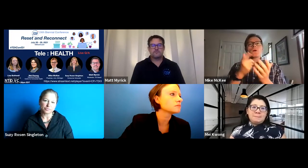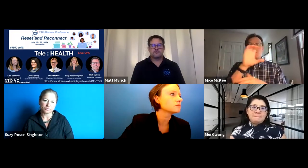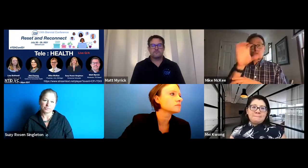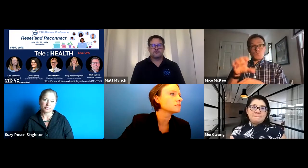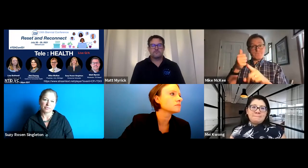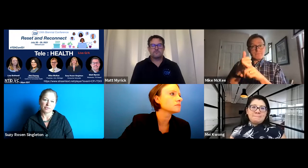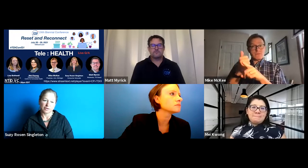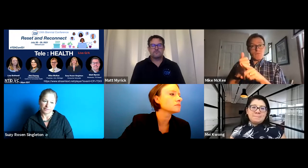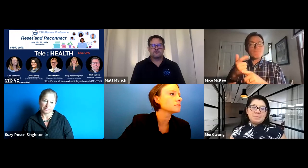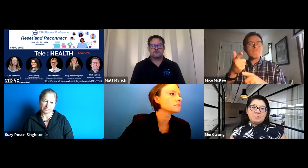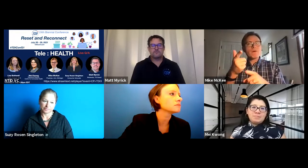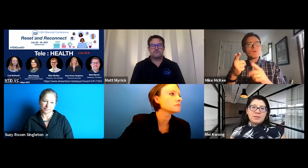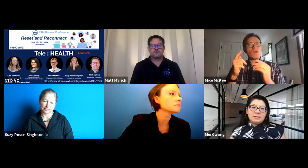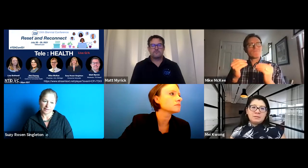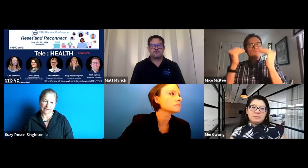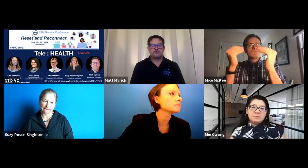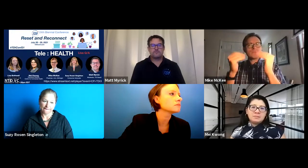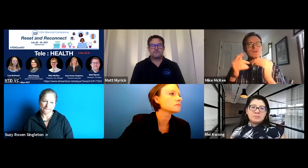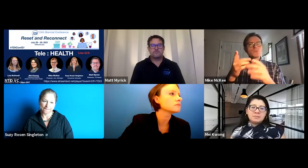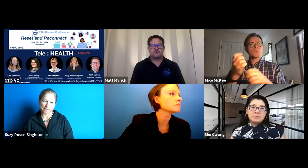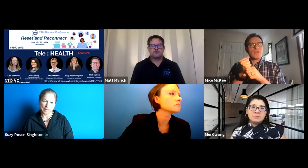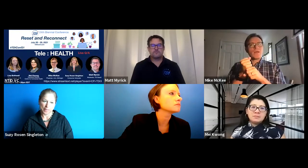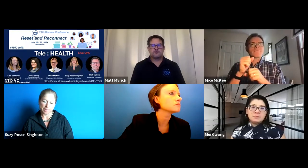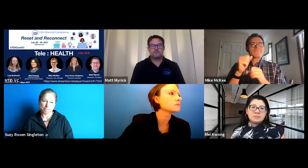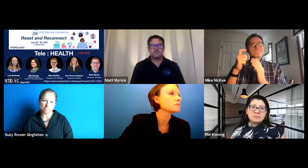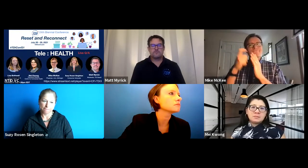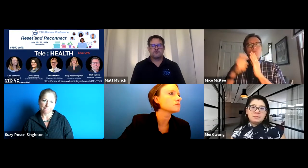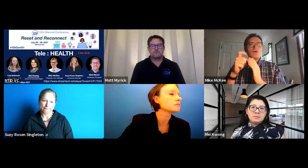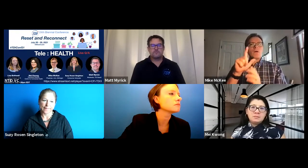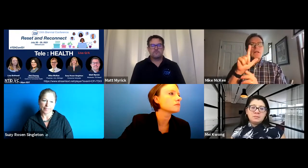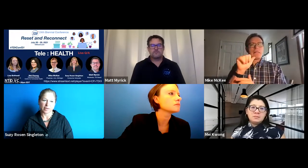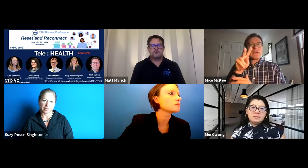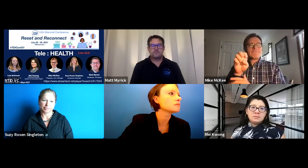some limitations. So for example, for Zoom,